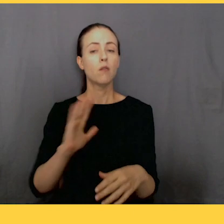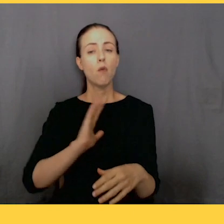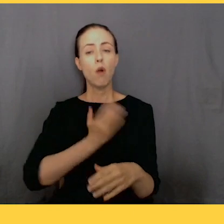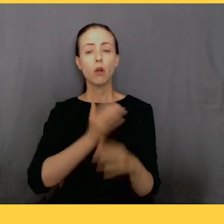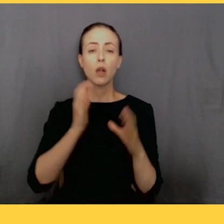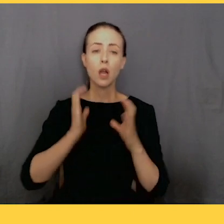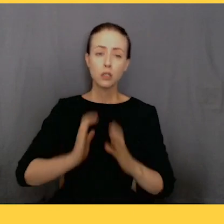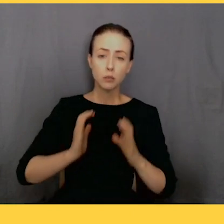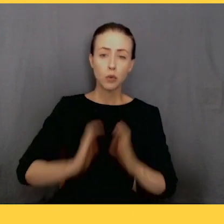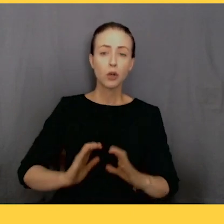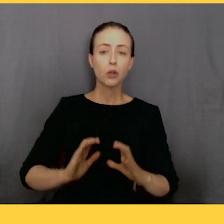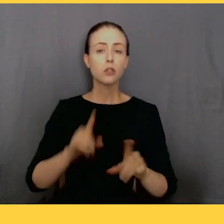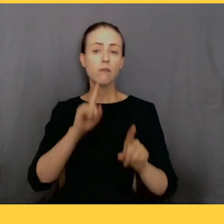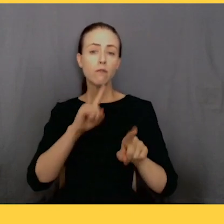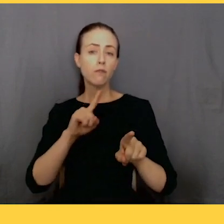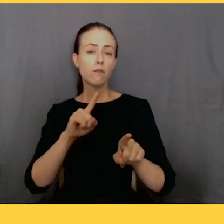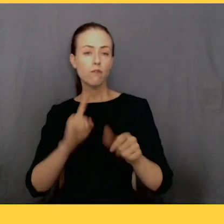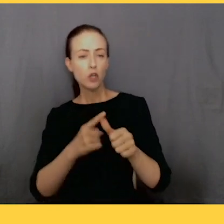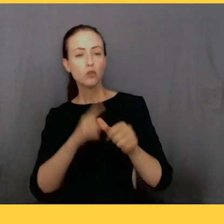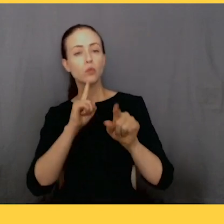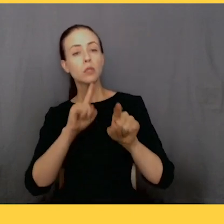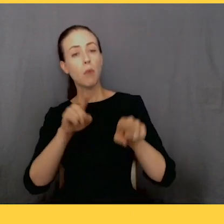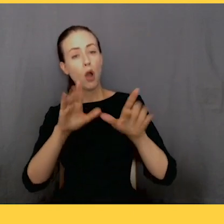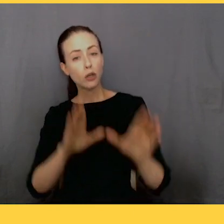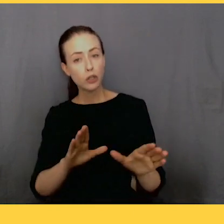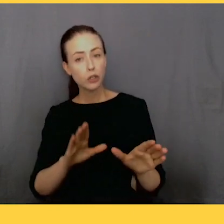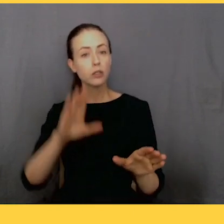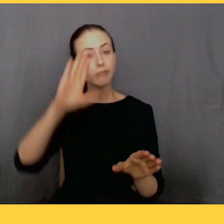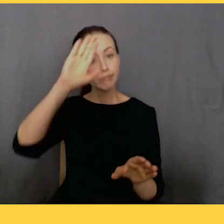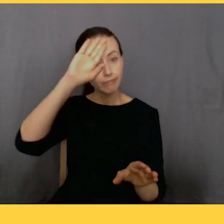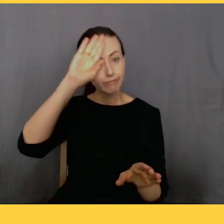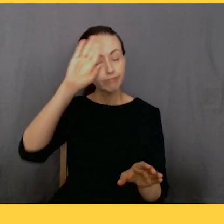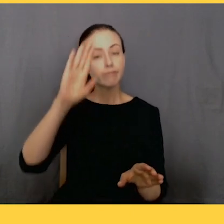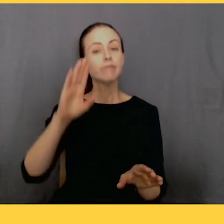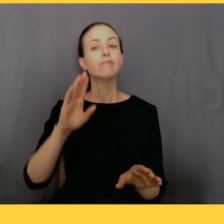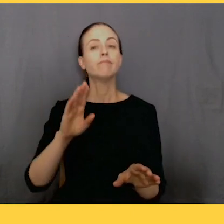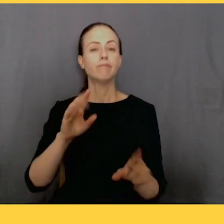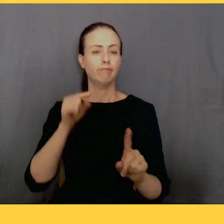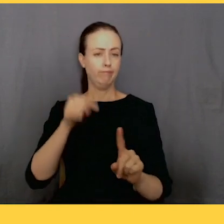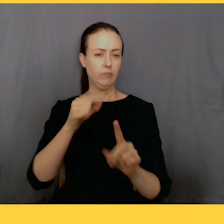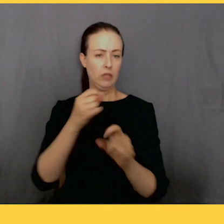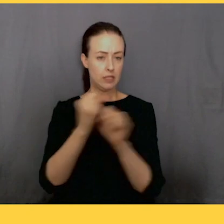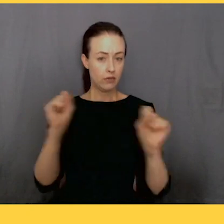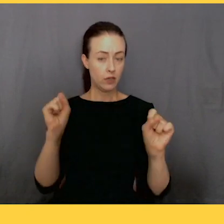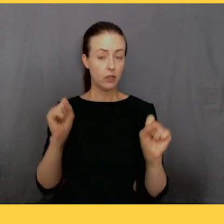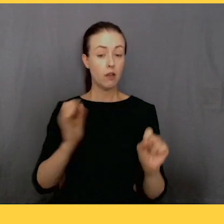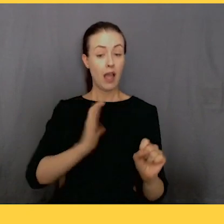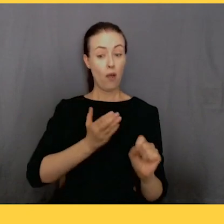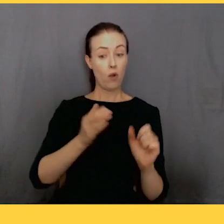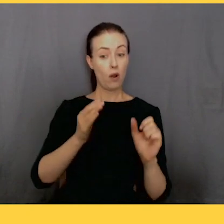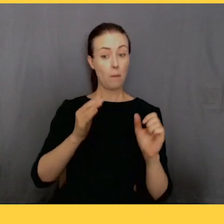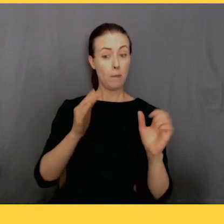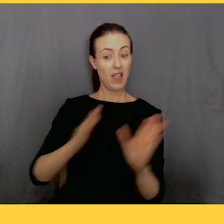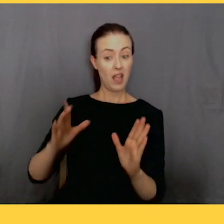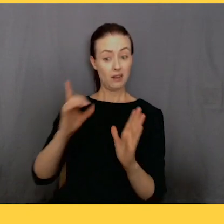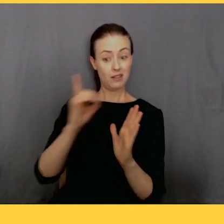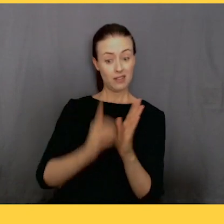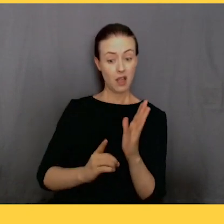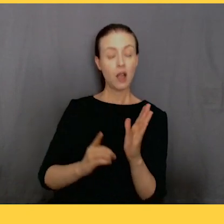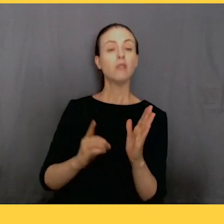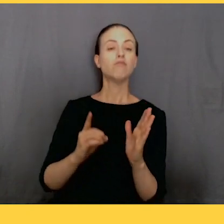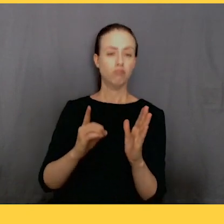and our wildfire mitigation plan is designed to further that commitment. Our plan focuses on hardening